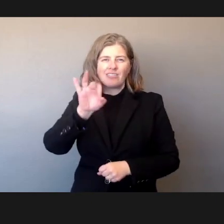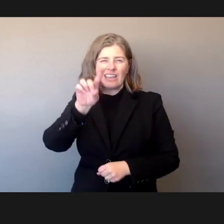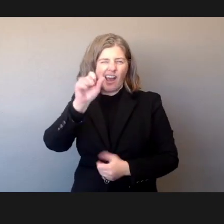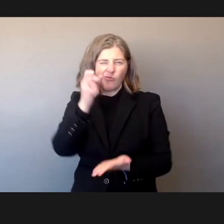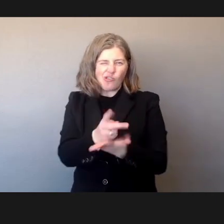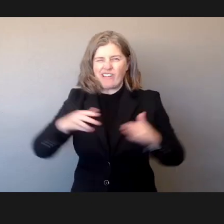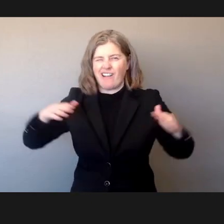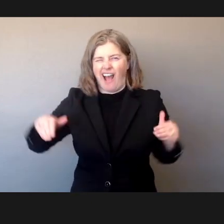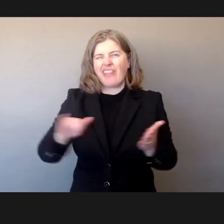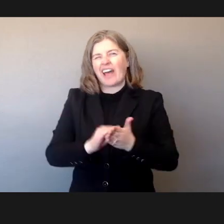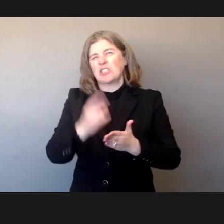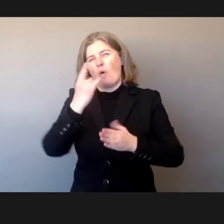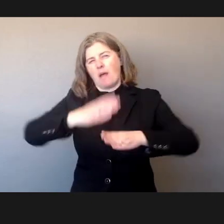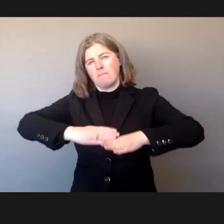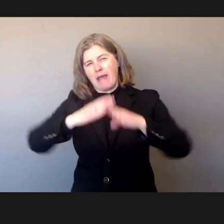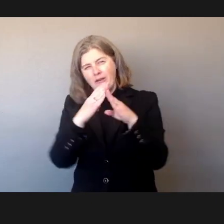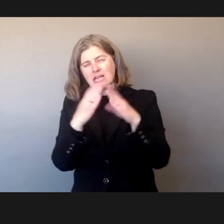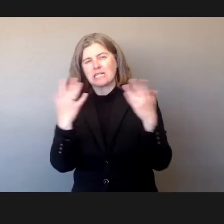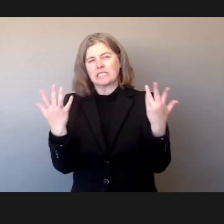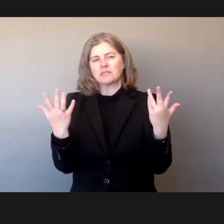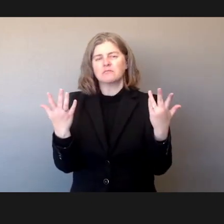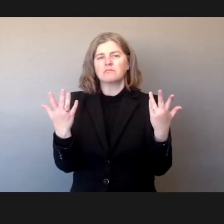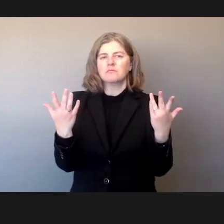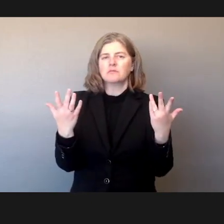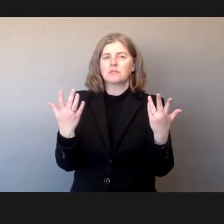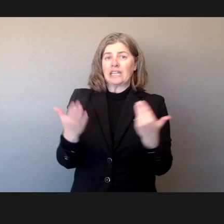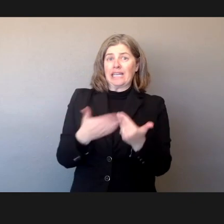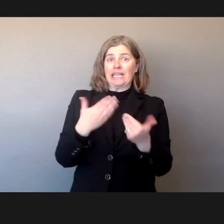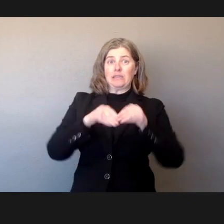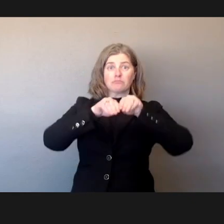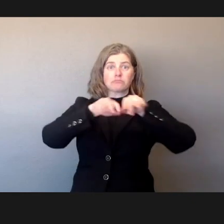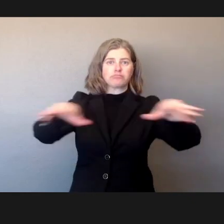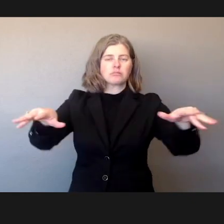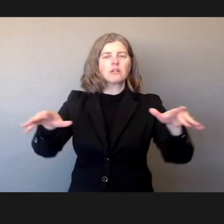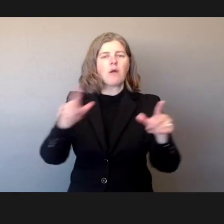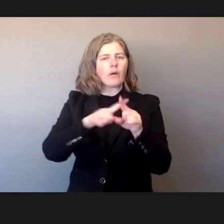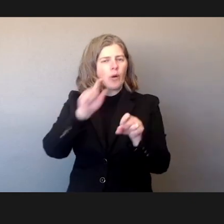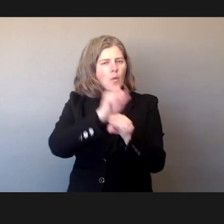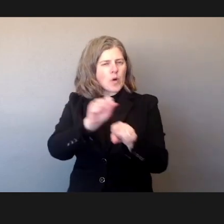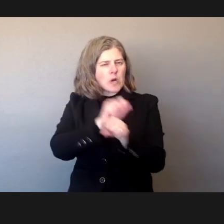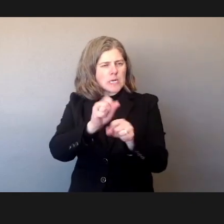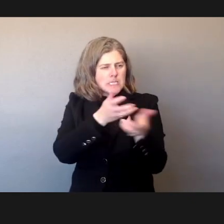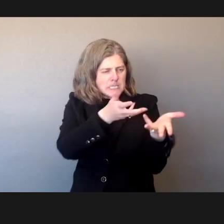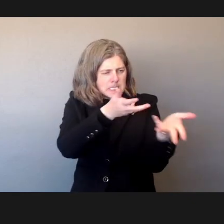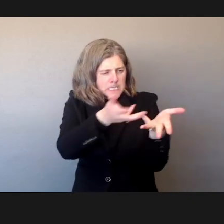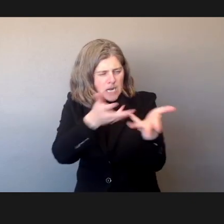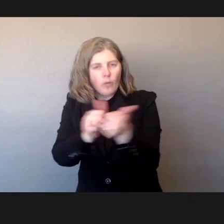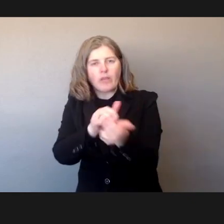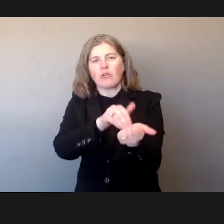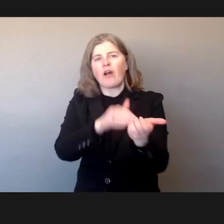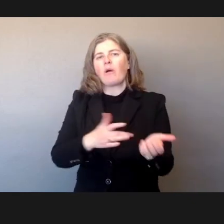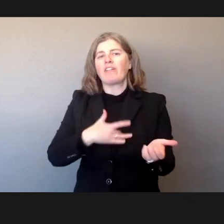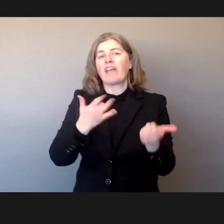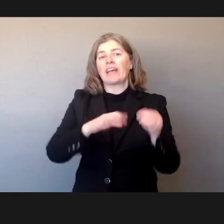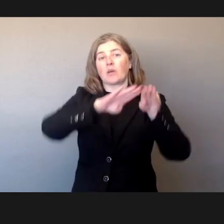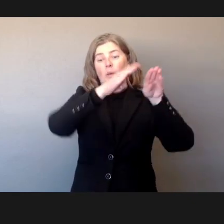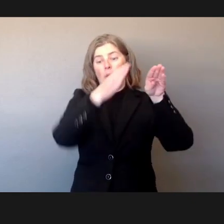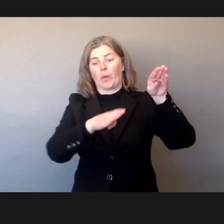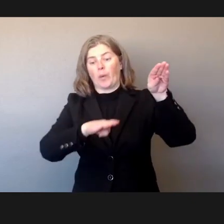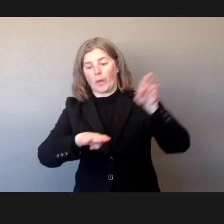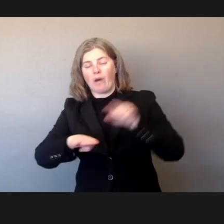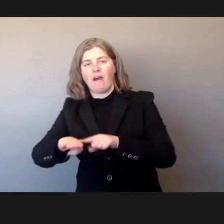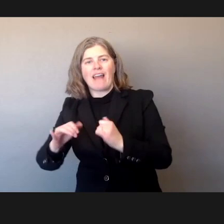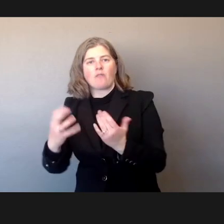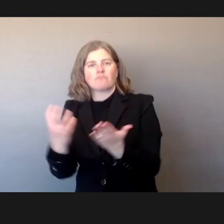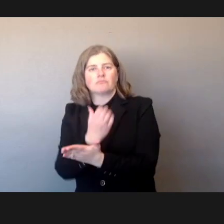those barriers to easy access, but we're going to be working on that with our providers. And we think this lull is kind of a great time